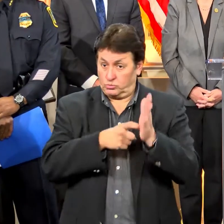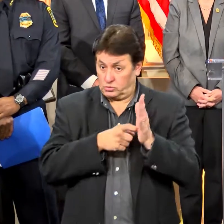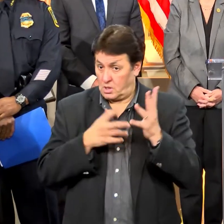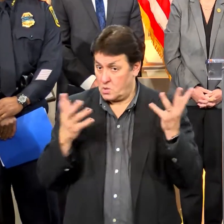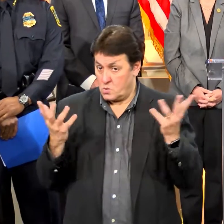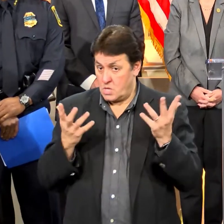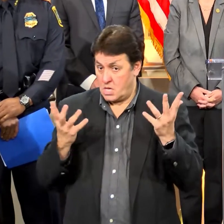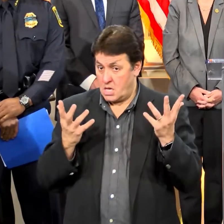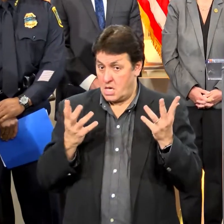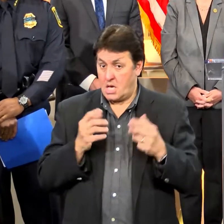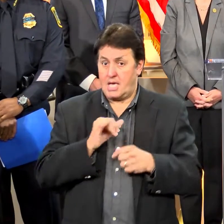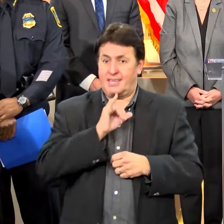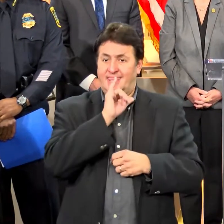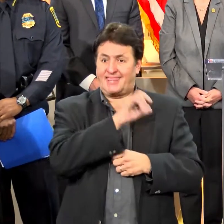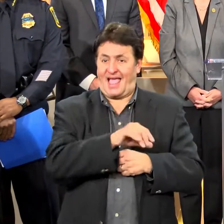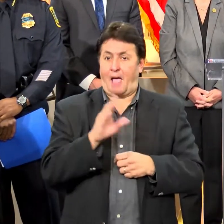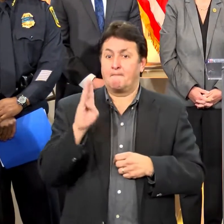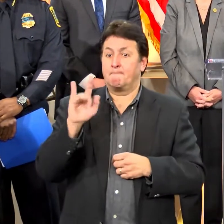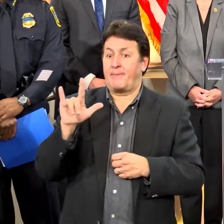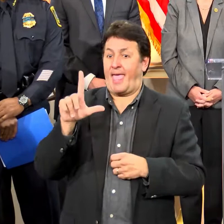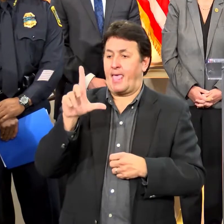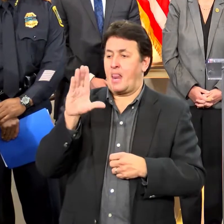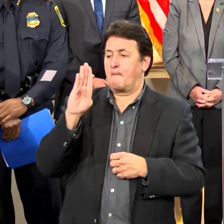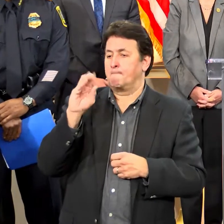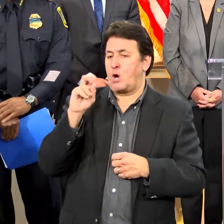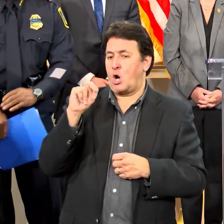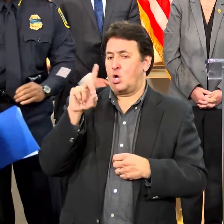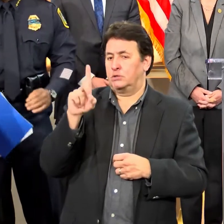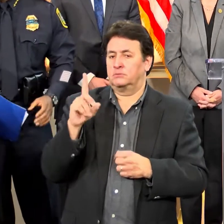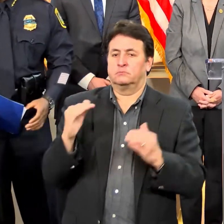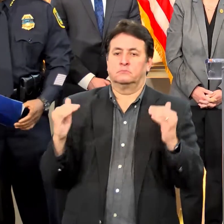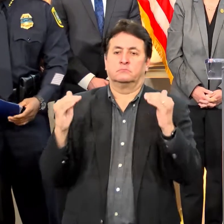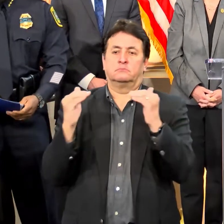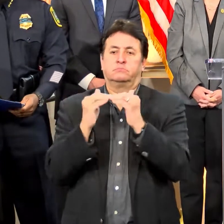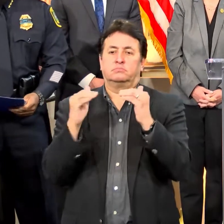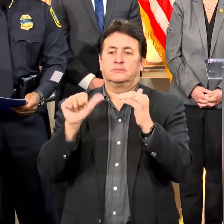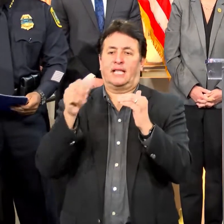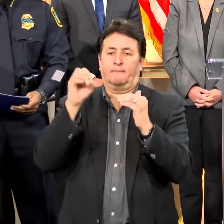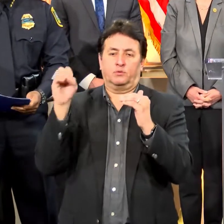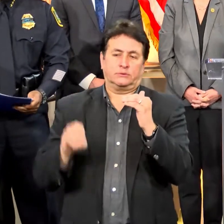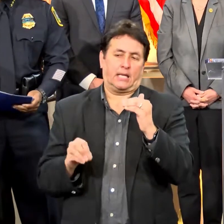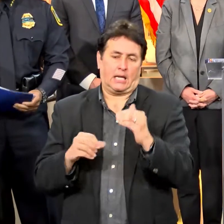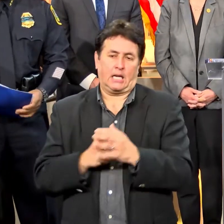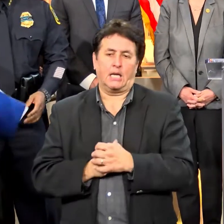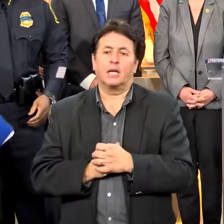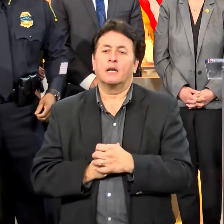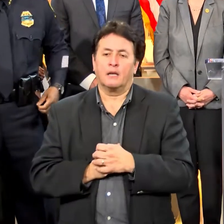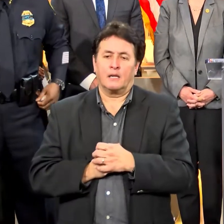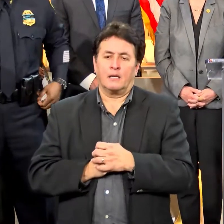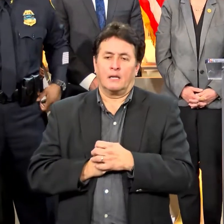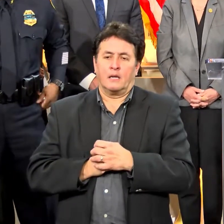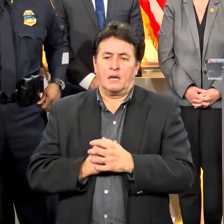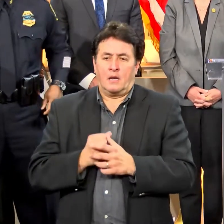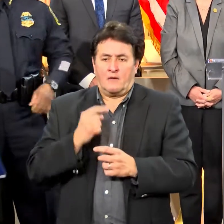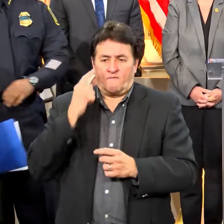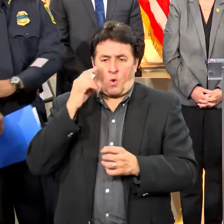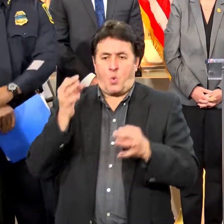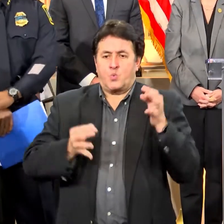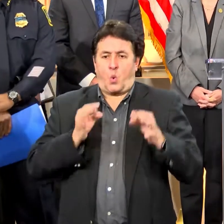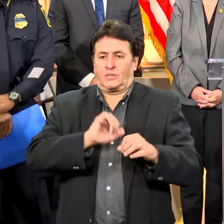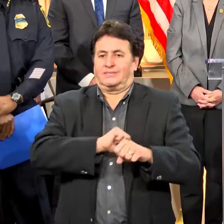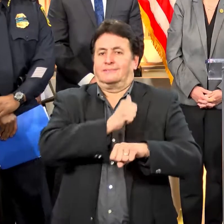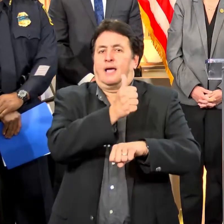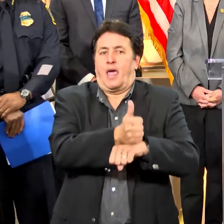company charge a premium which is equal to at least 10% of the amount of the bail bond set by the court. This